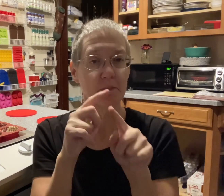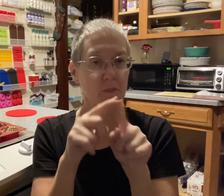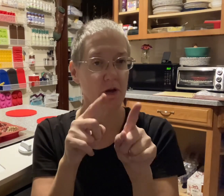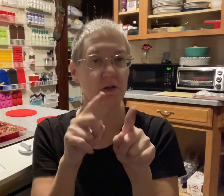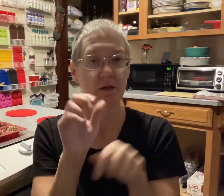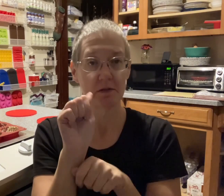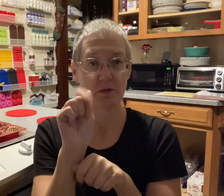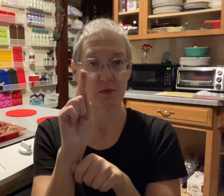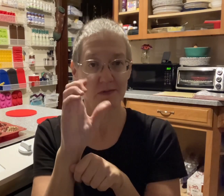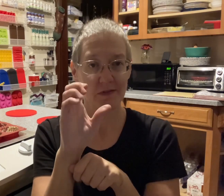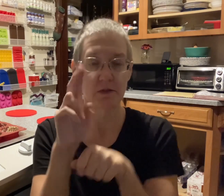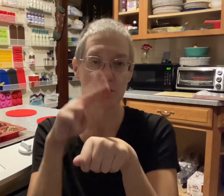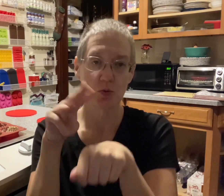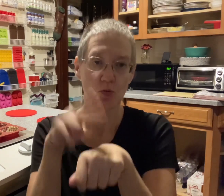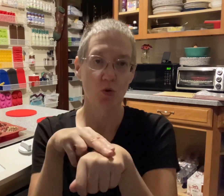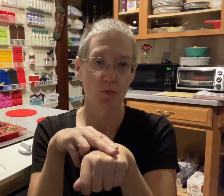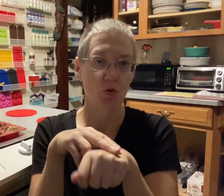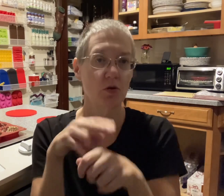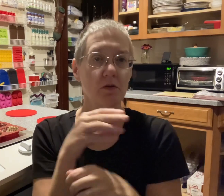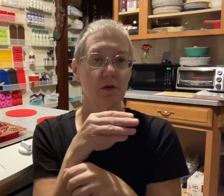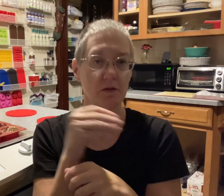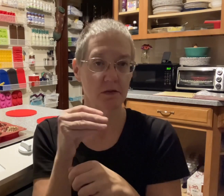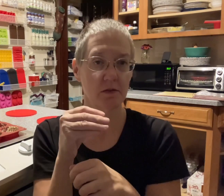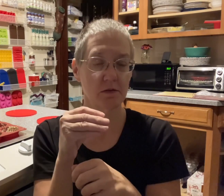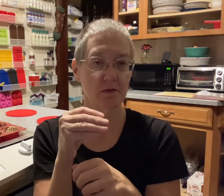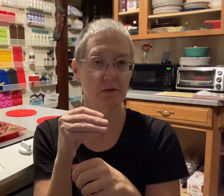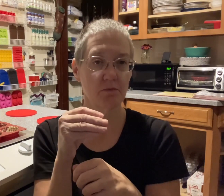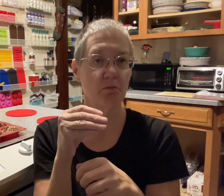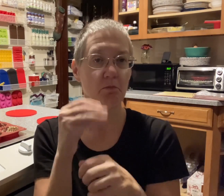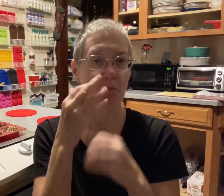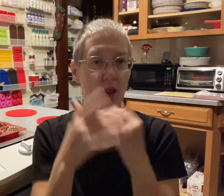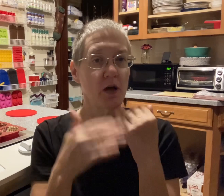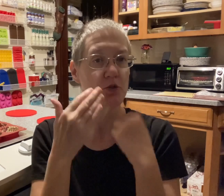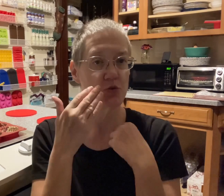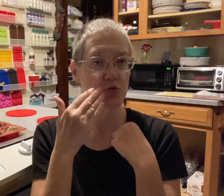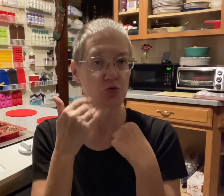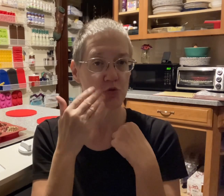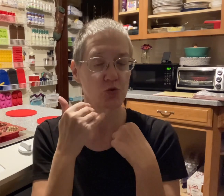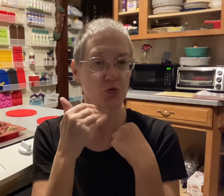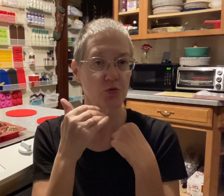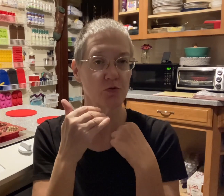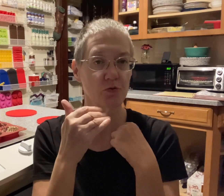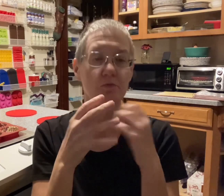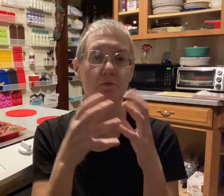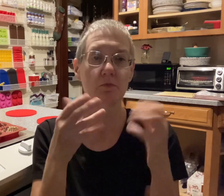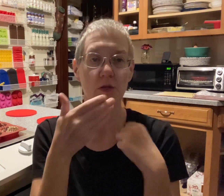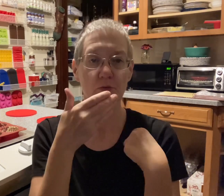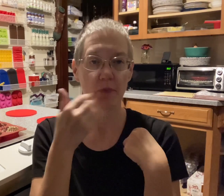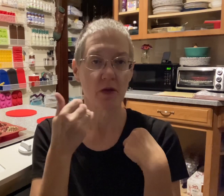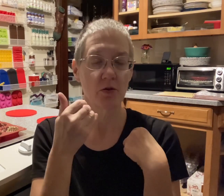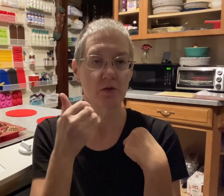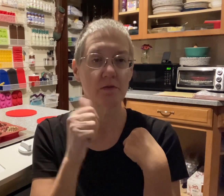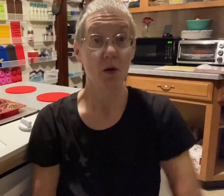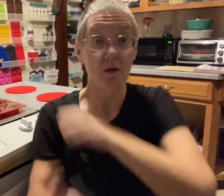he lost 60 pounds, but more importantly, his A1C normalized and his blood sugar is much better.